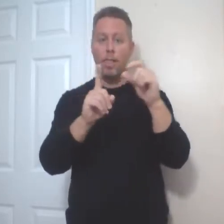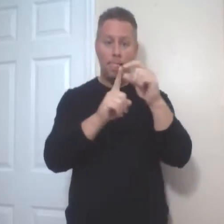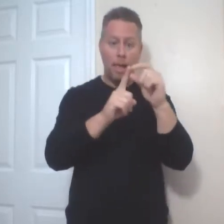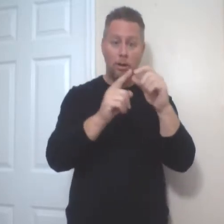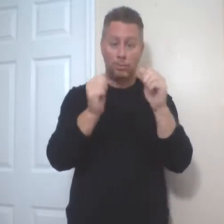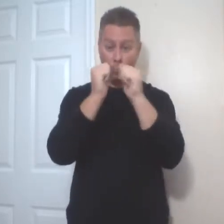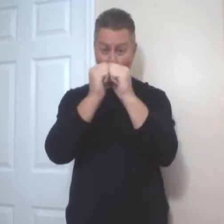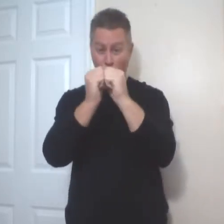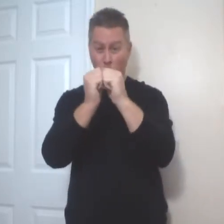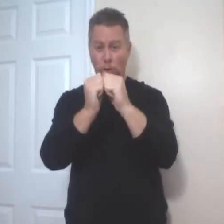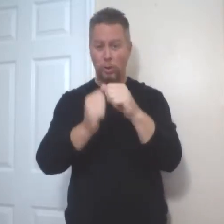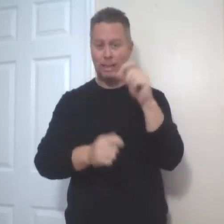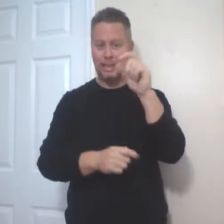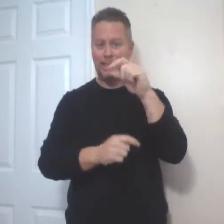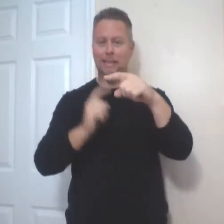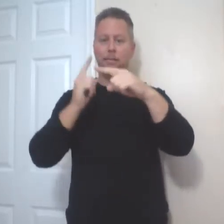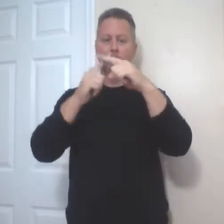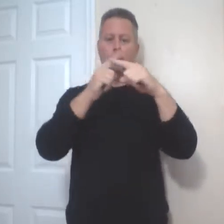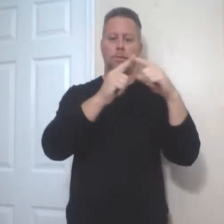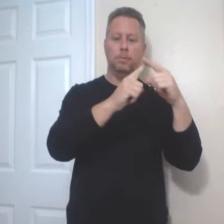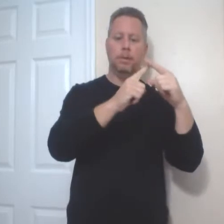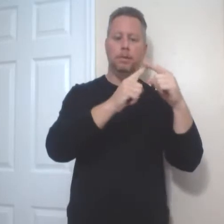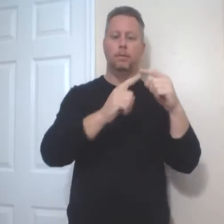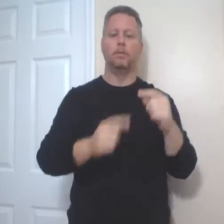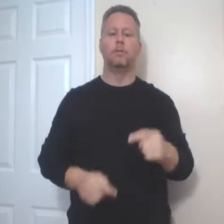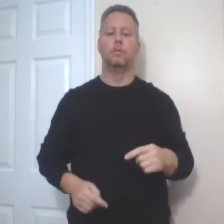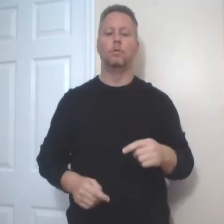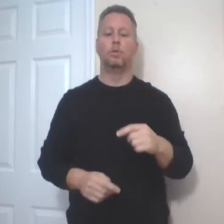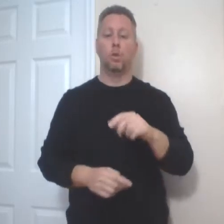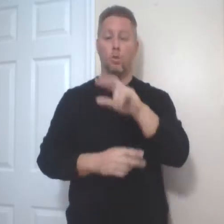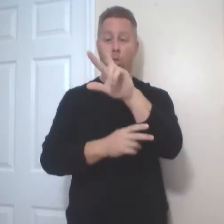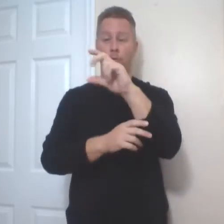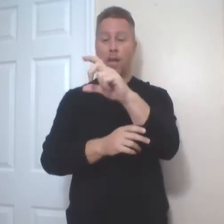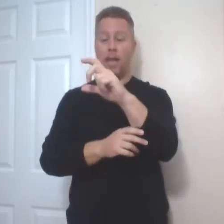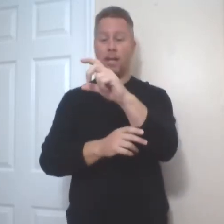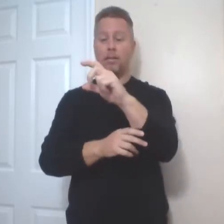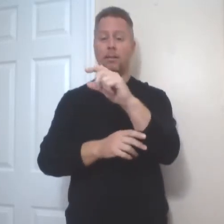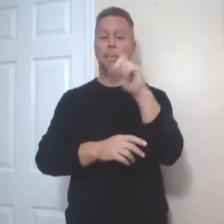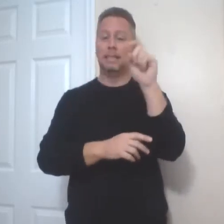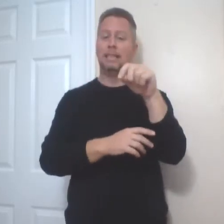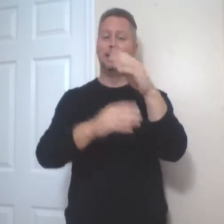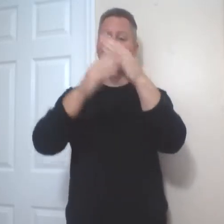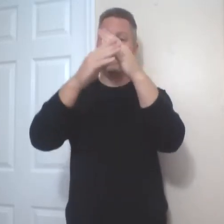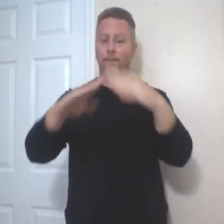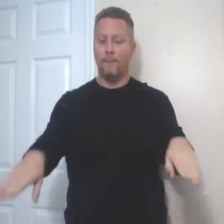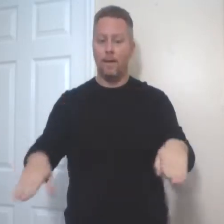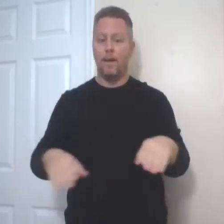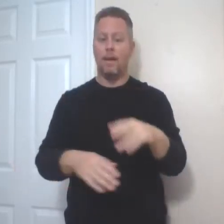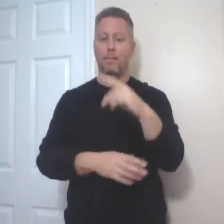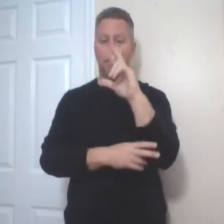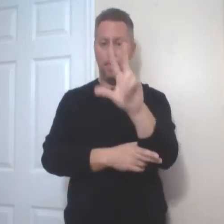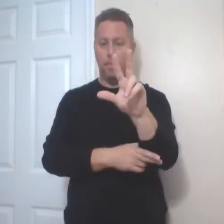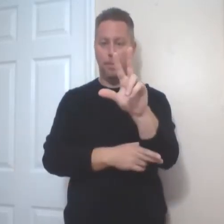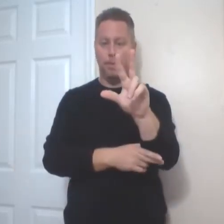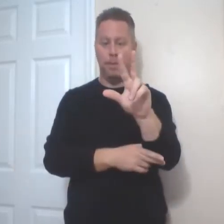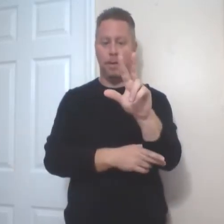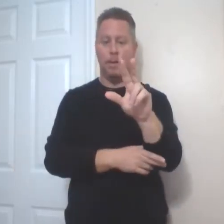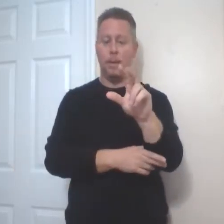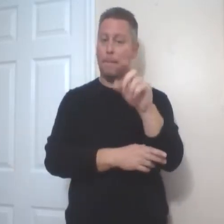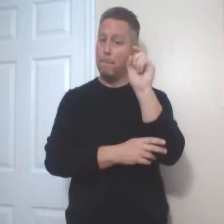to move this 3 to the other side, I'll do the opposite. Divide by 3. Remember, keep things balanced. And